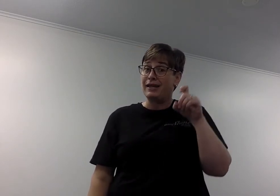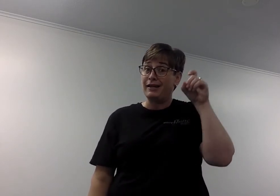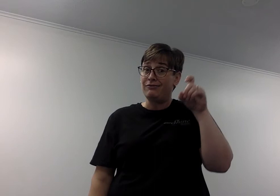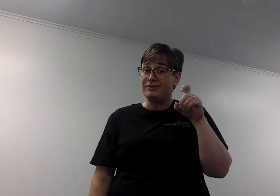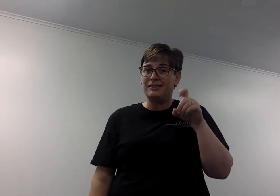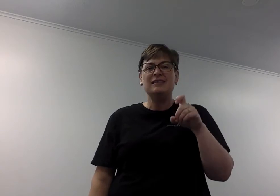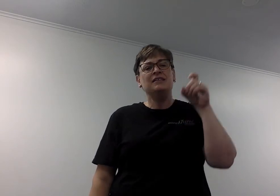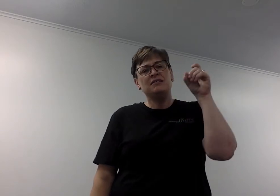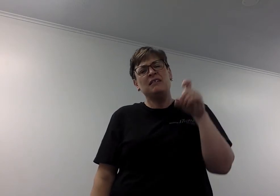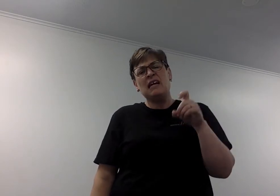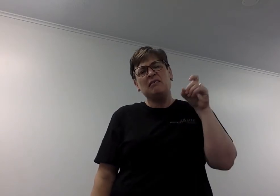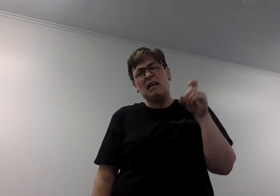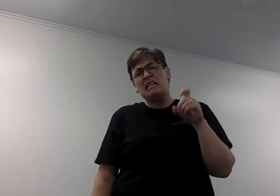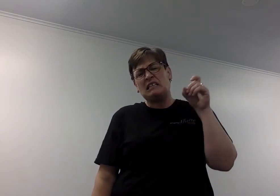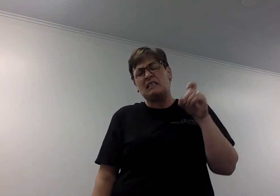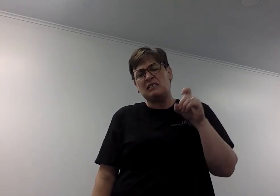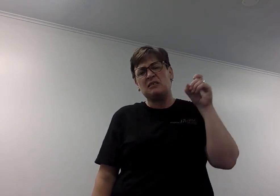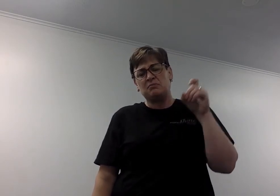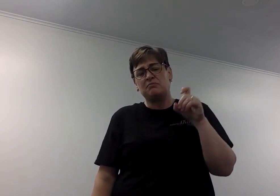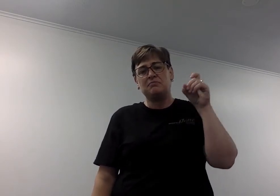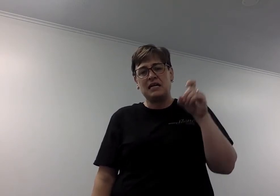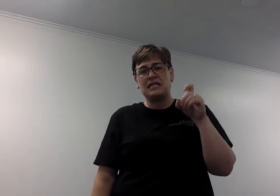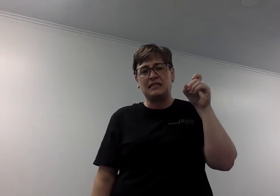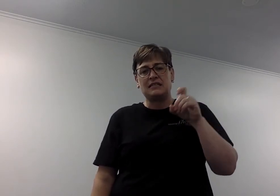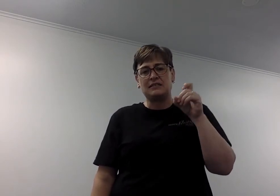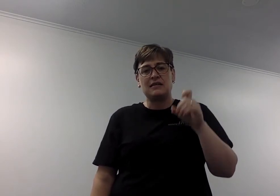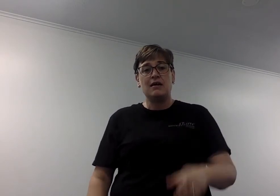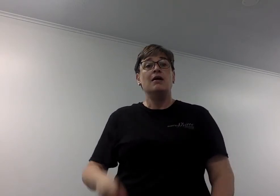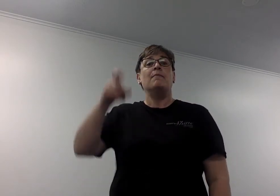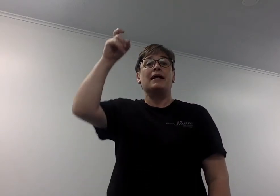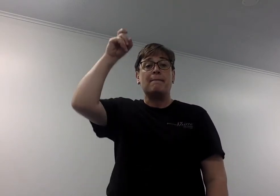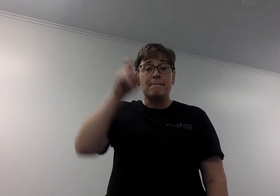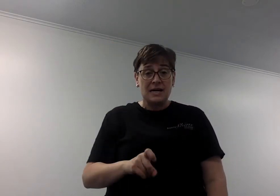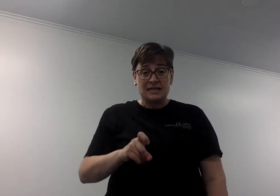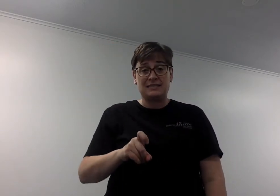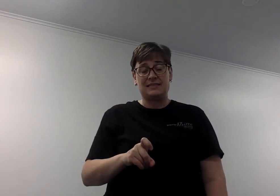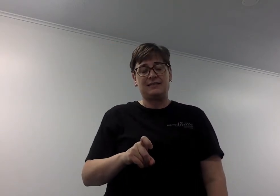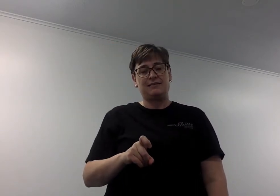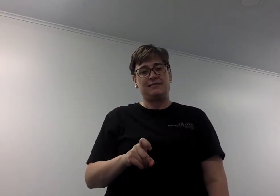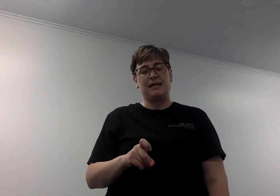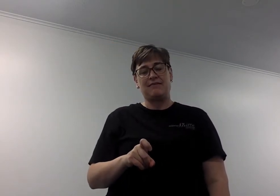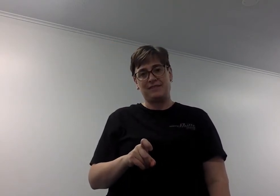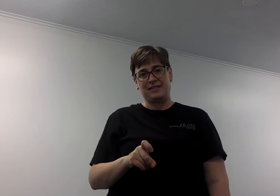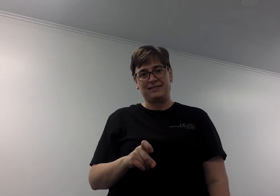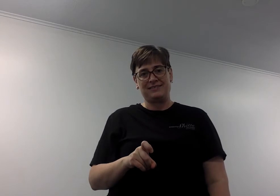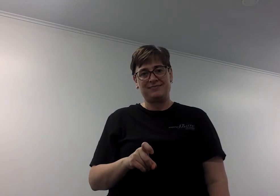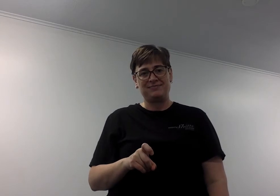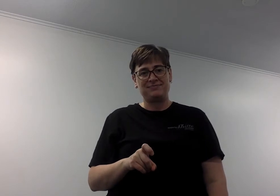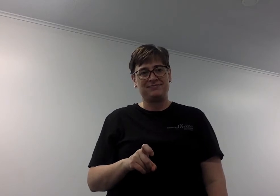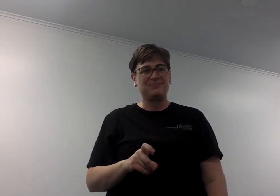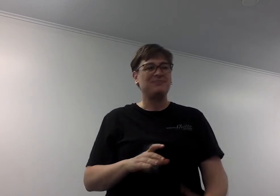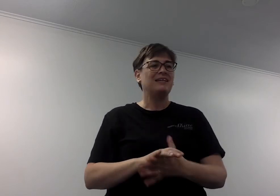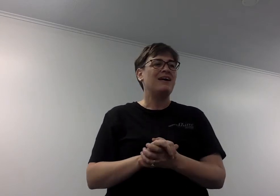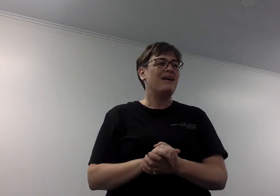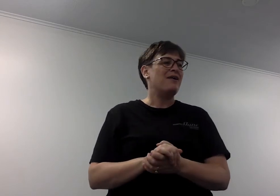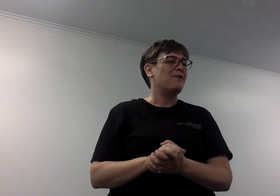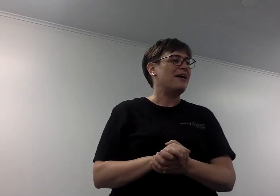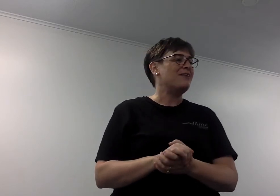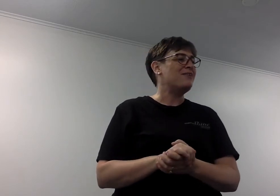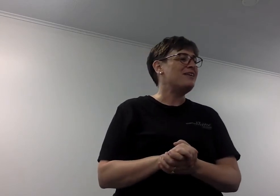have. I need this. But I must have this. All right, our